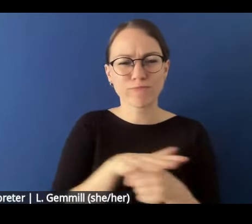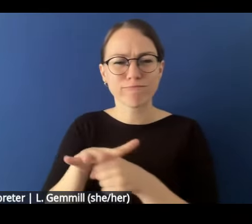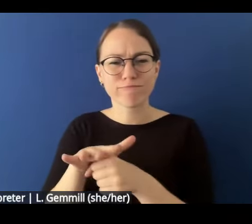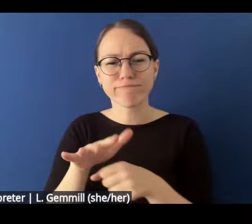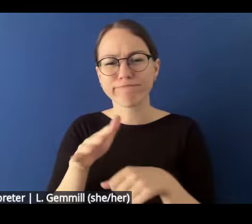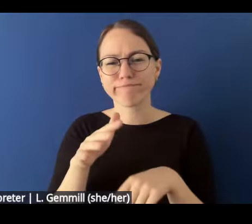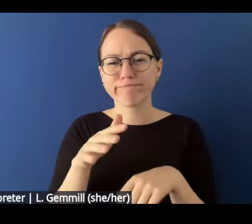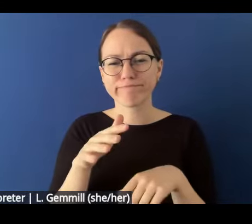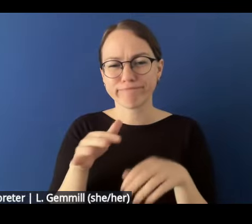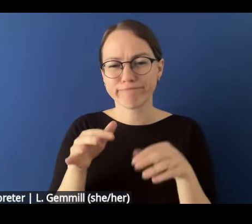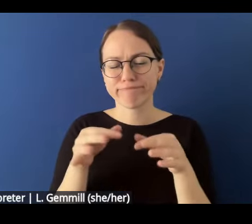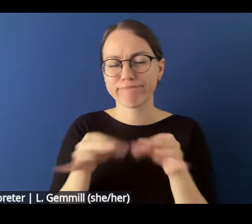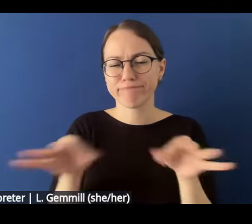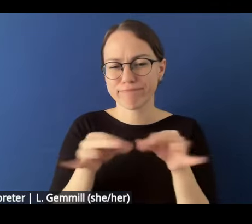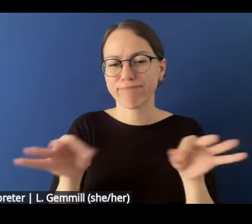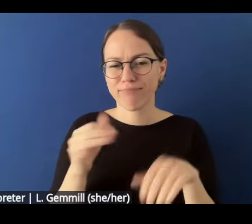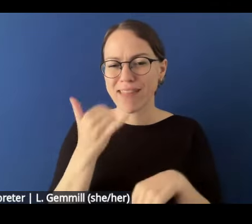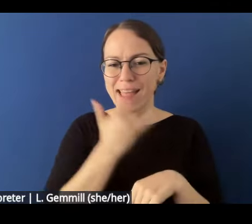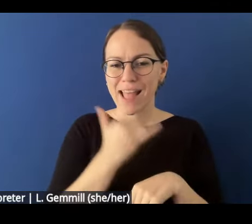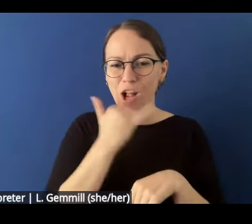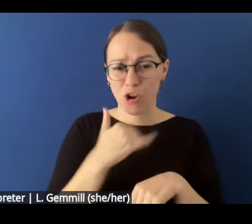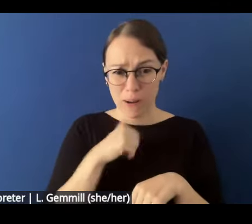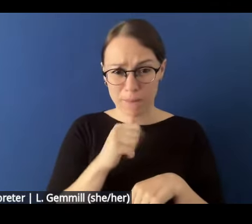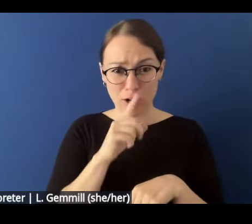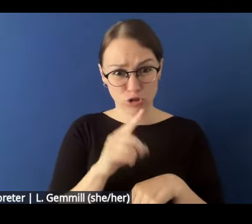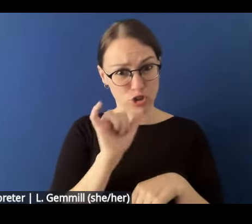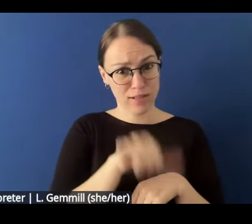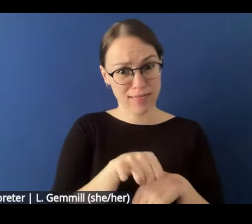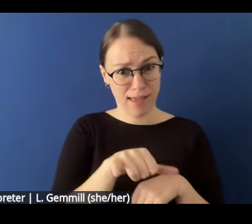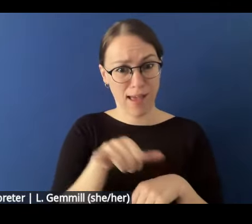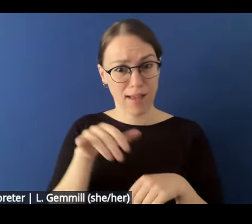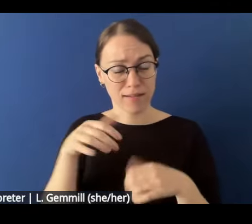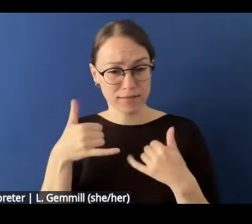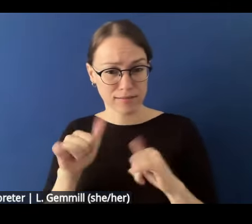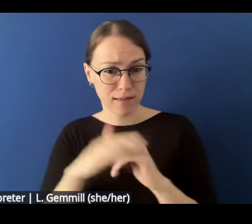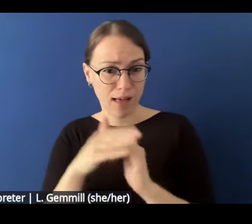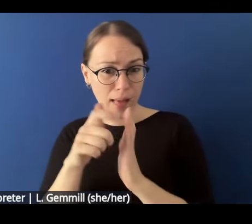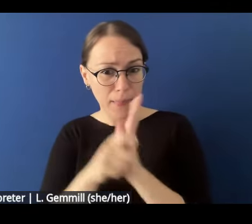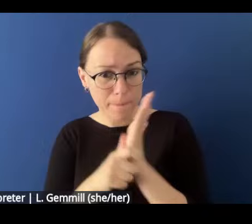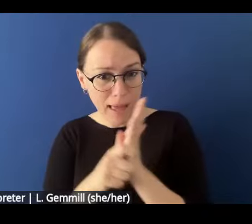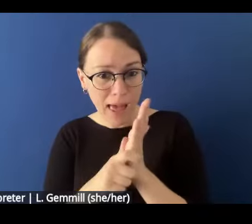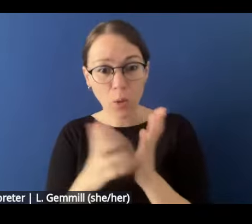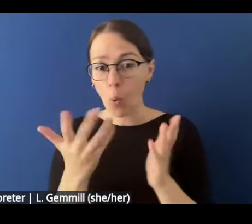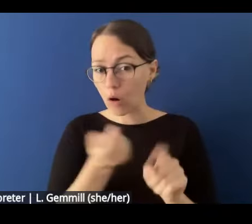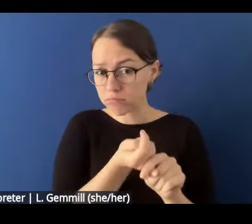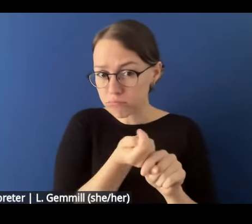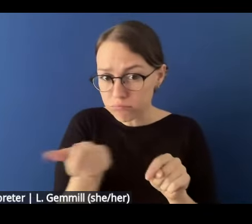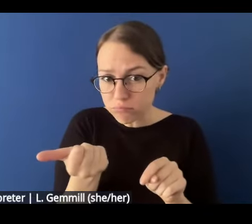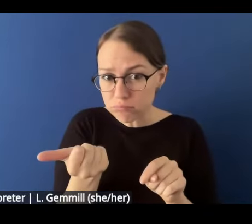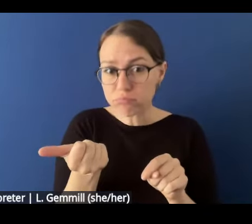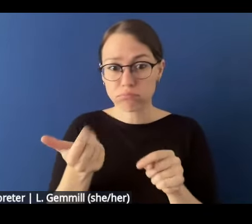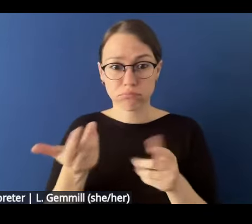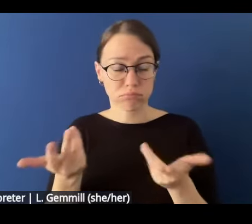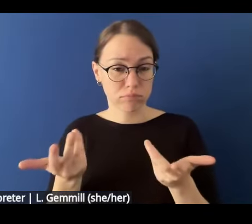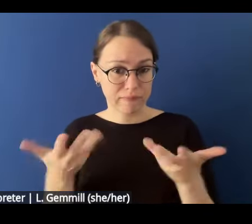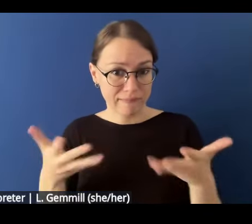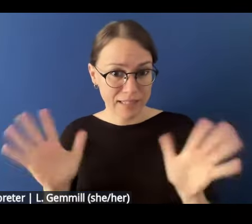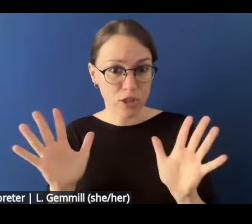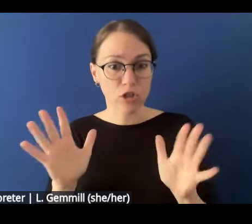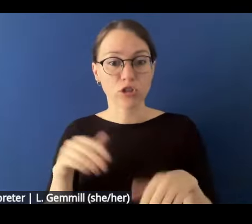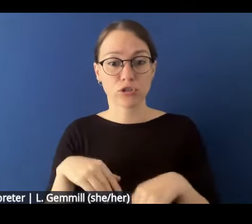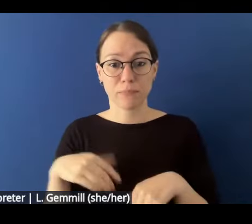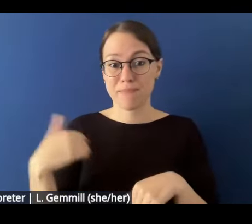those are still in the manual that's on the website or before you. I'm not sure if it was slipped out or not, but at least with the last version